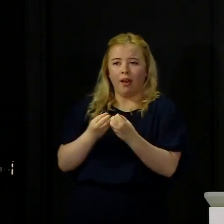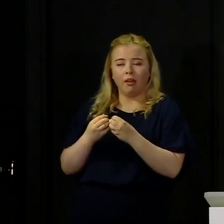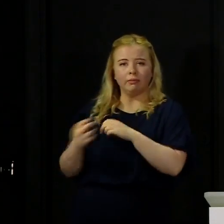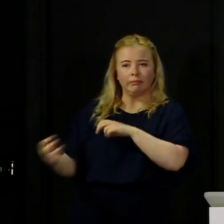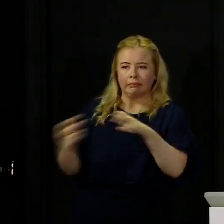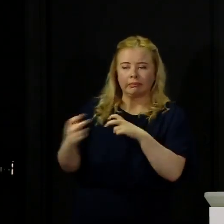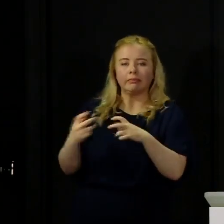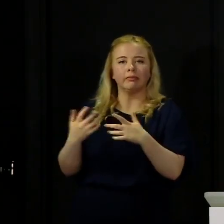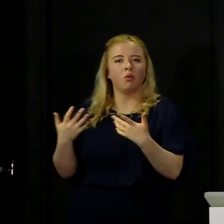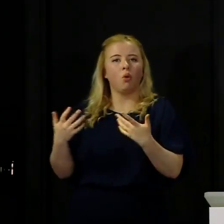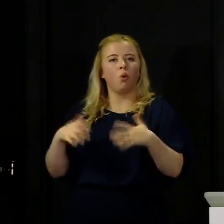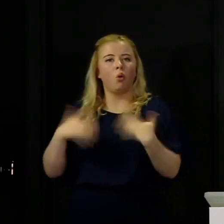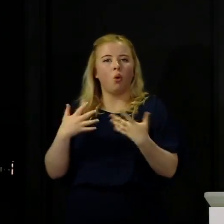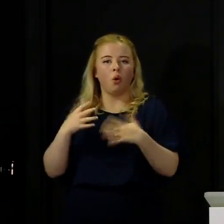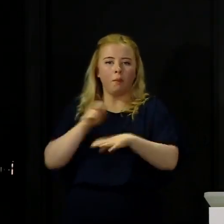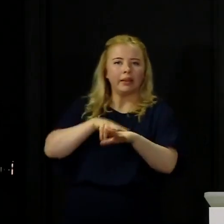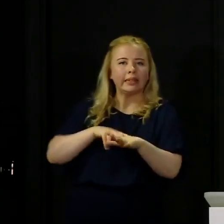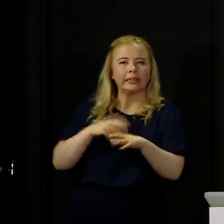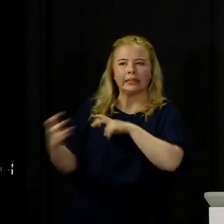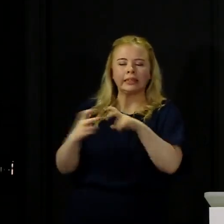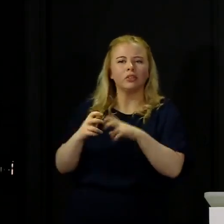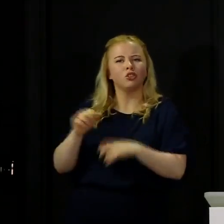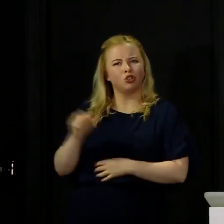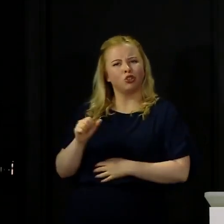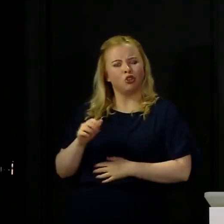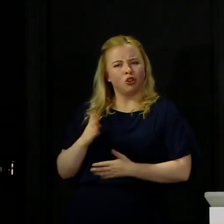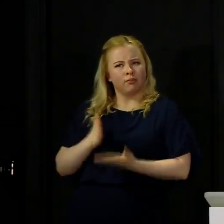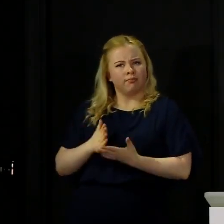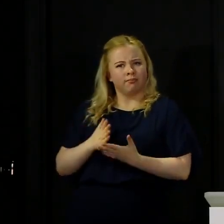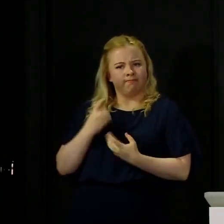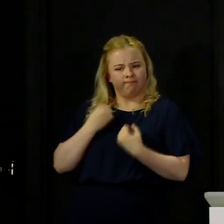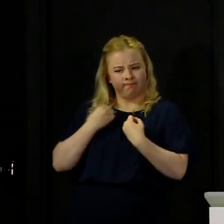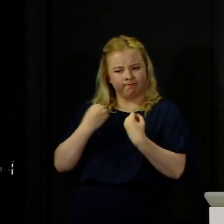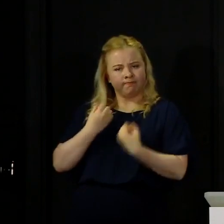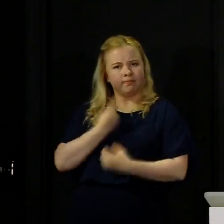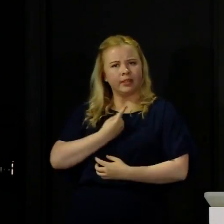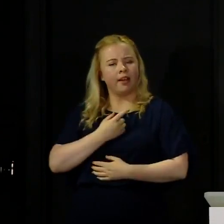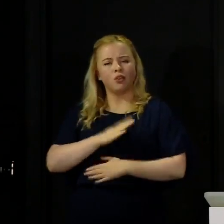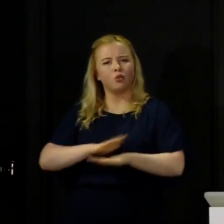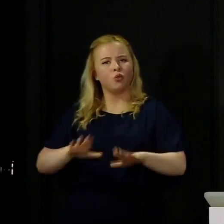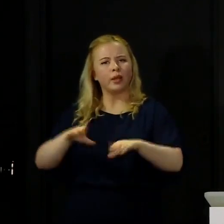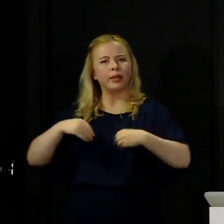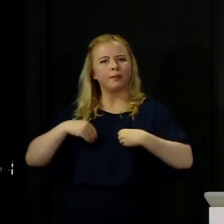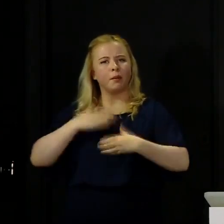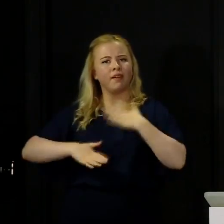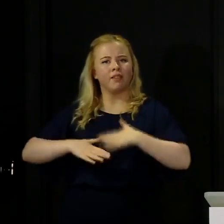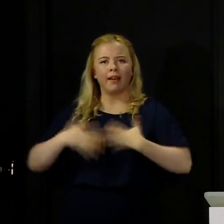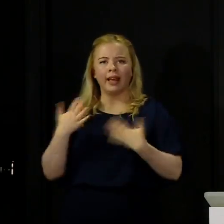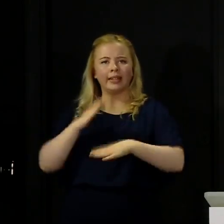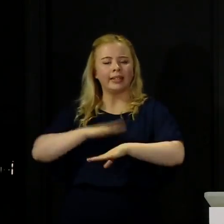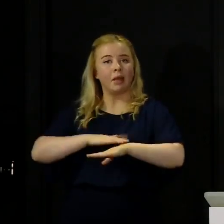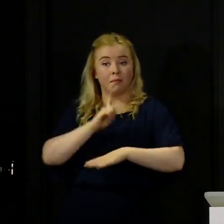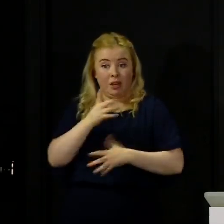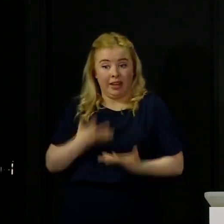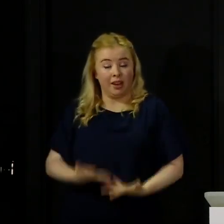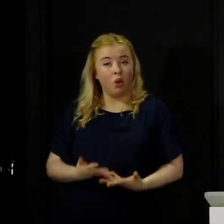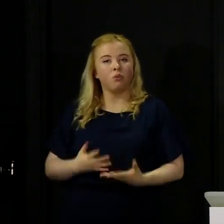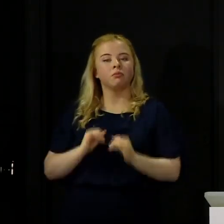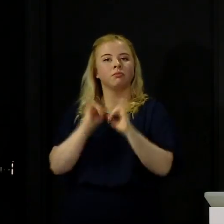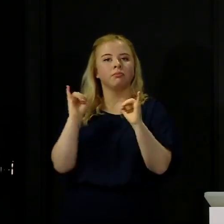an altercation with the police, that they should really take a long, hard look at themselves. That is not acceptable behaviour at any time, but at this time